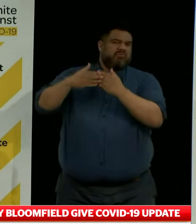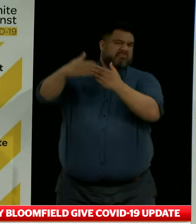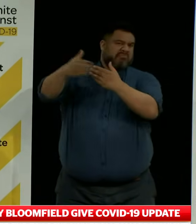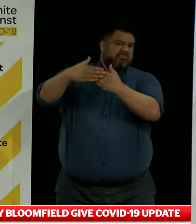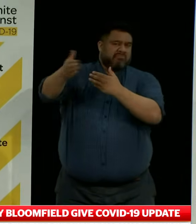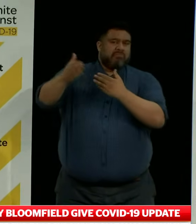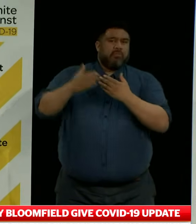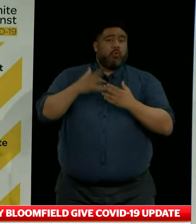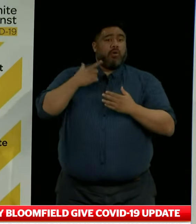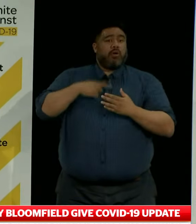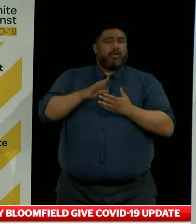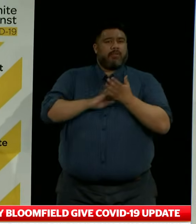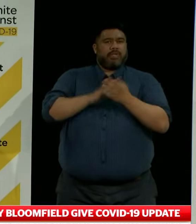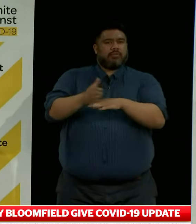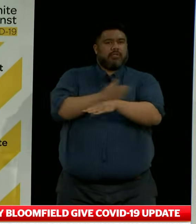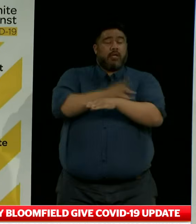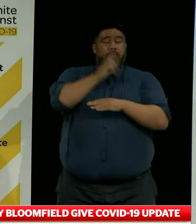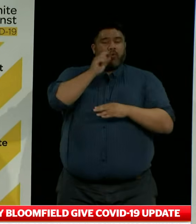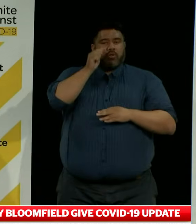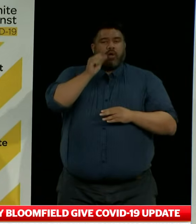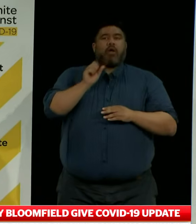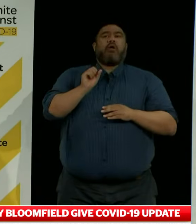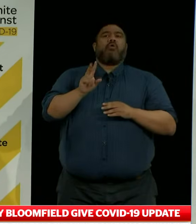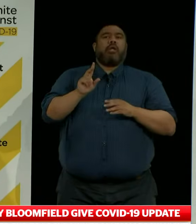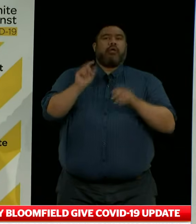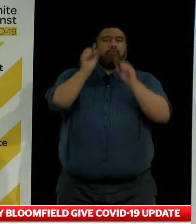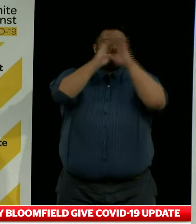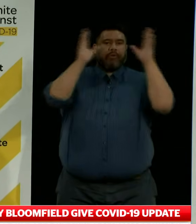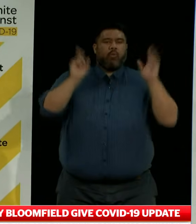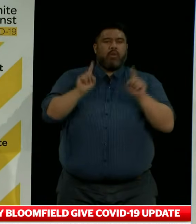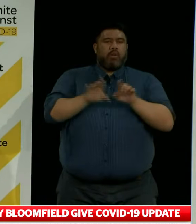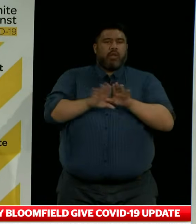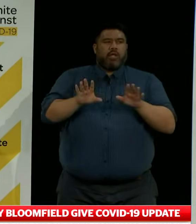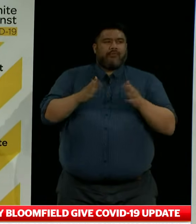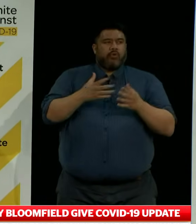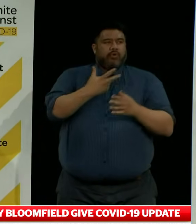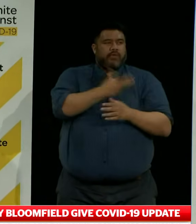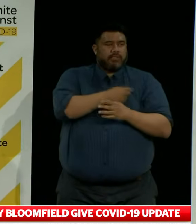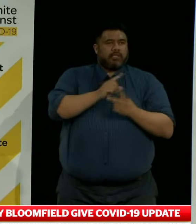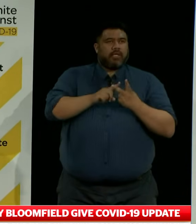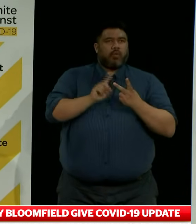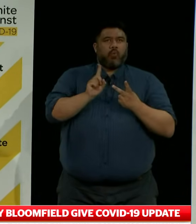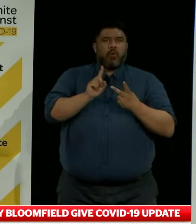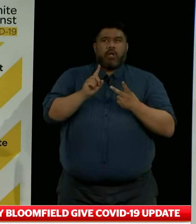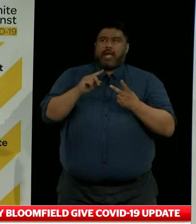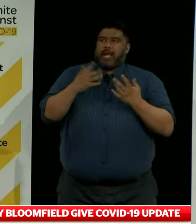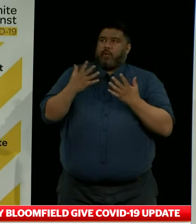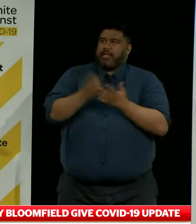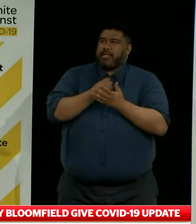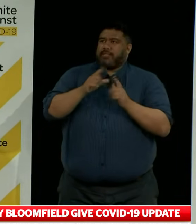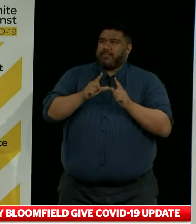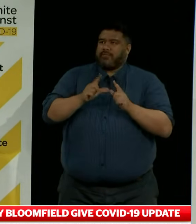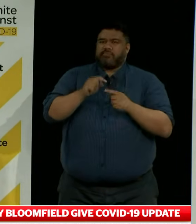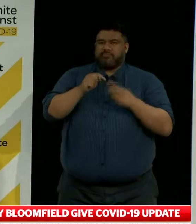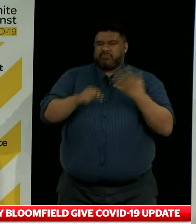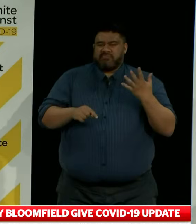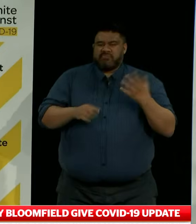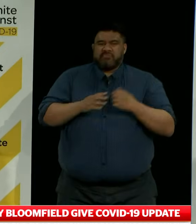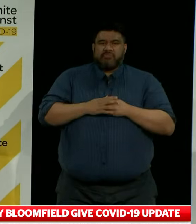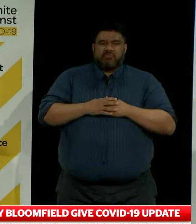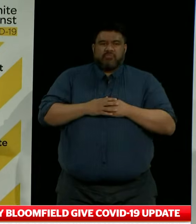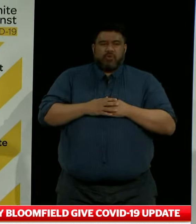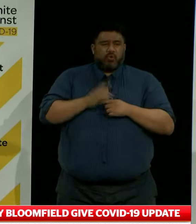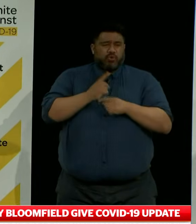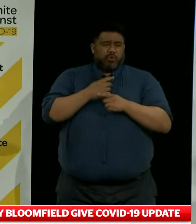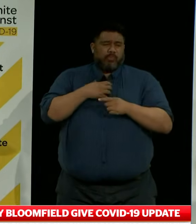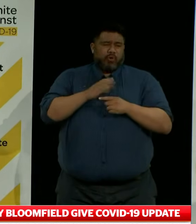will know where they will need to be vaccinated in order to access different activities. So we are doing that well in advance. And we'll talk a bit